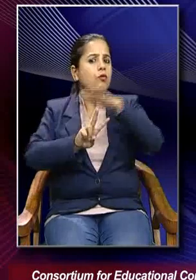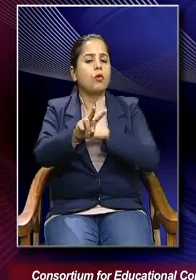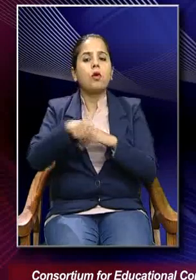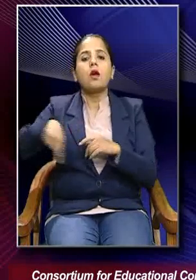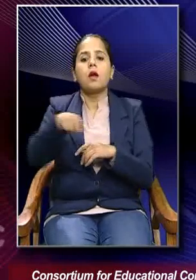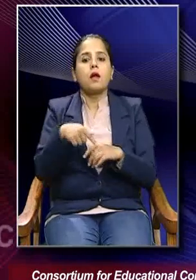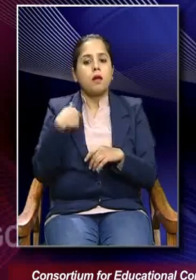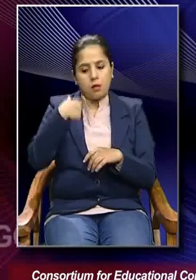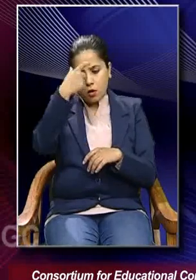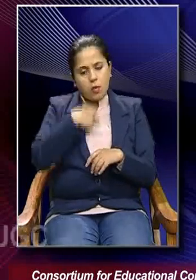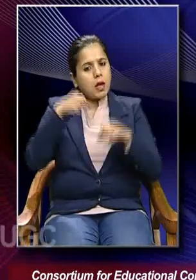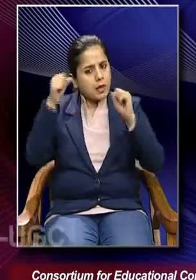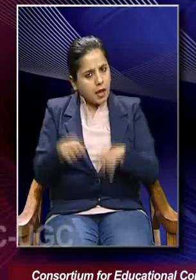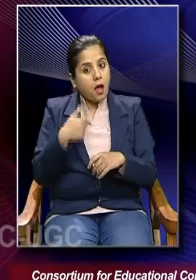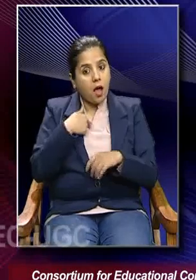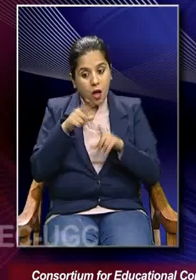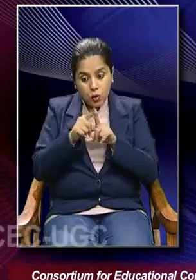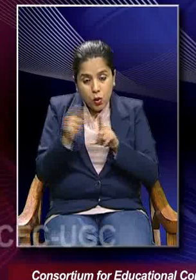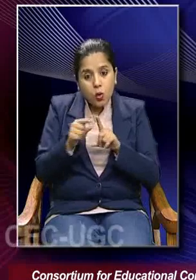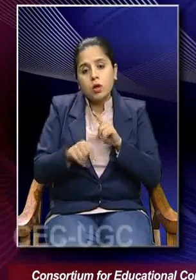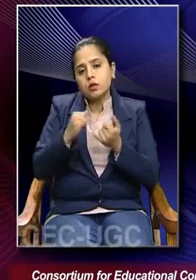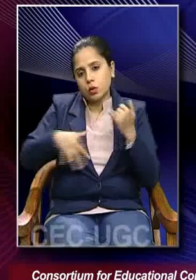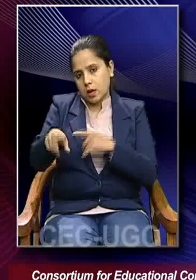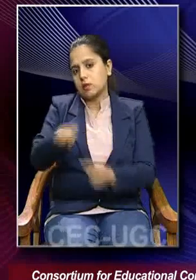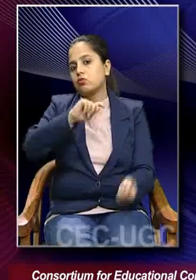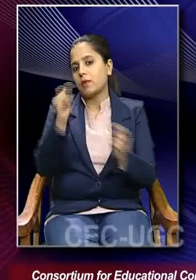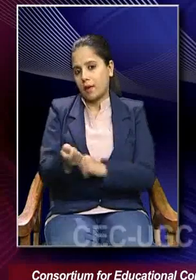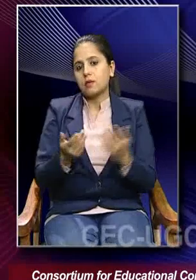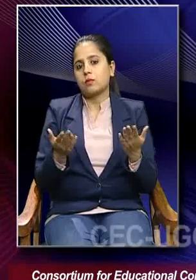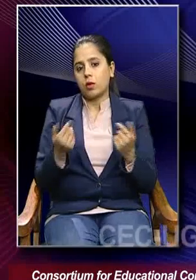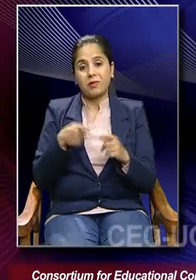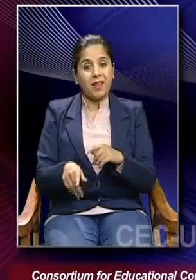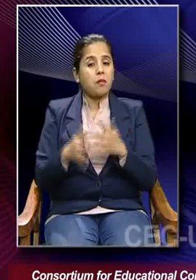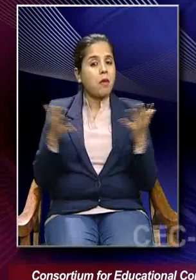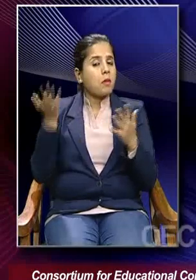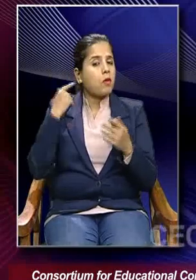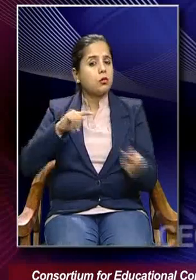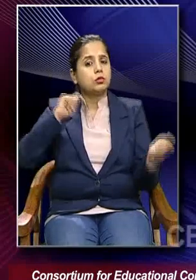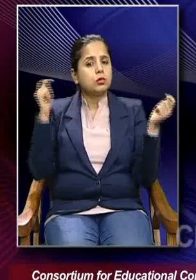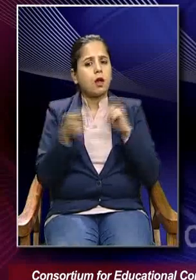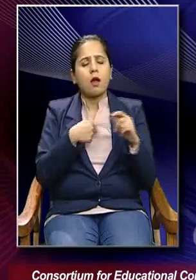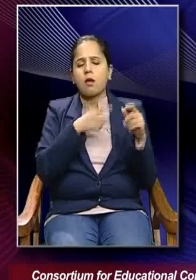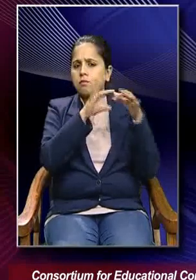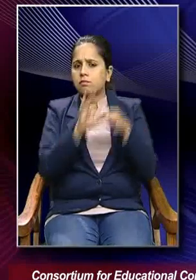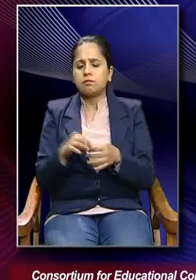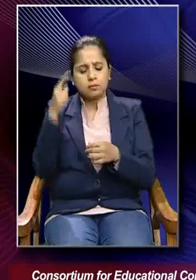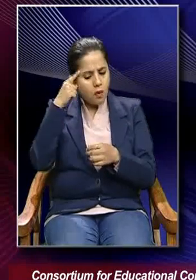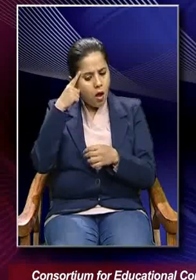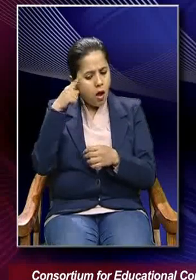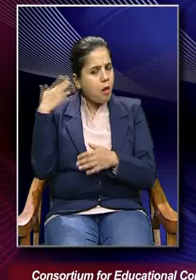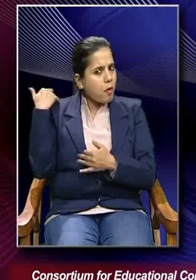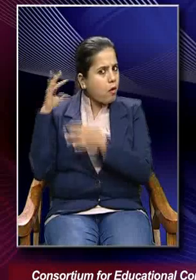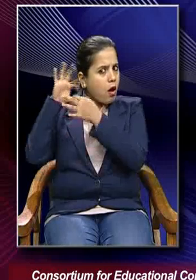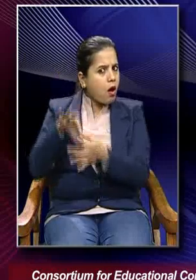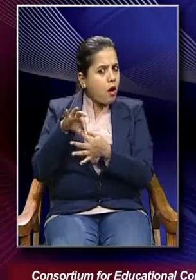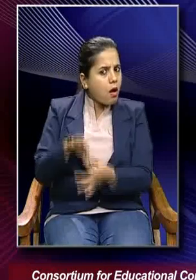action can change society. So we look into these revolutions and try to connect, and we'll see